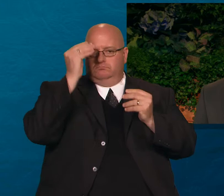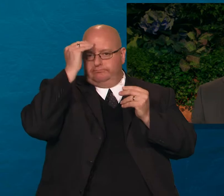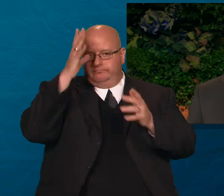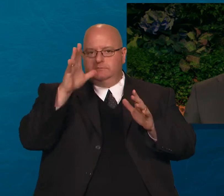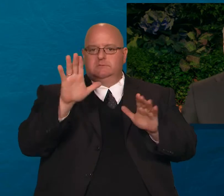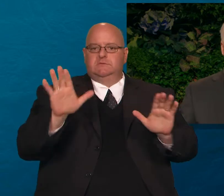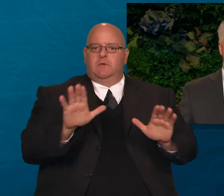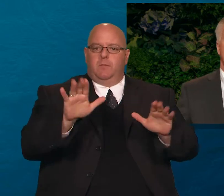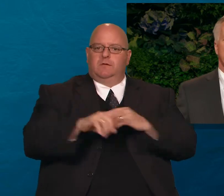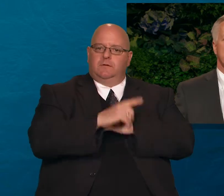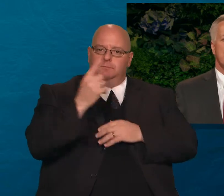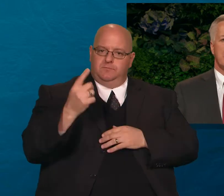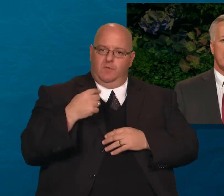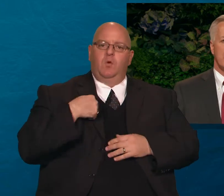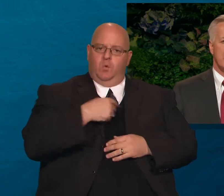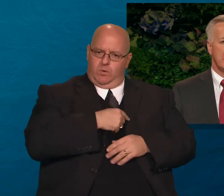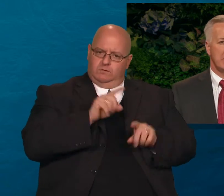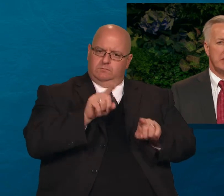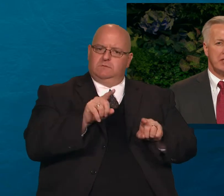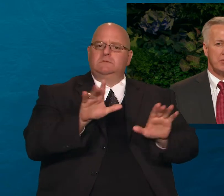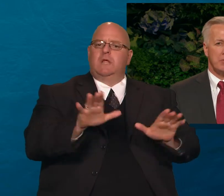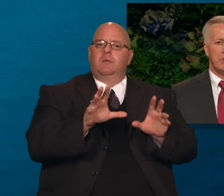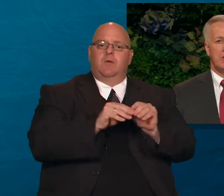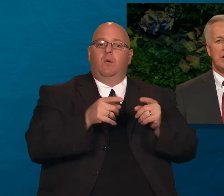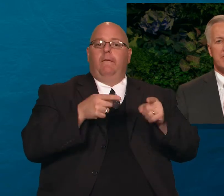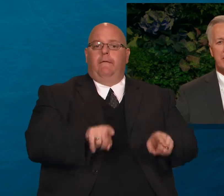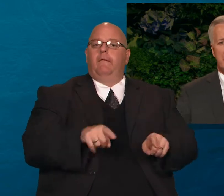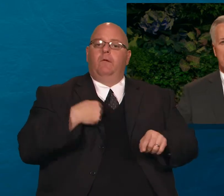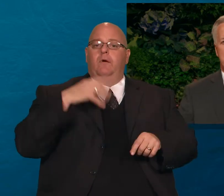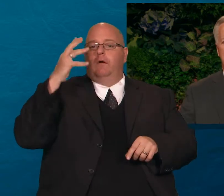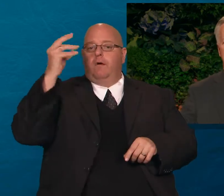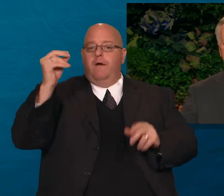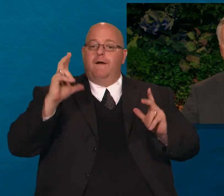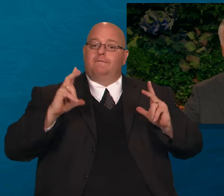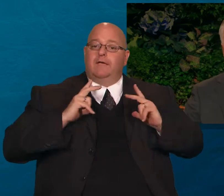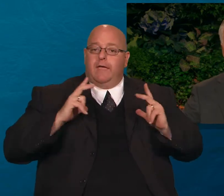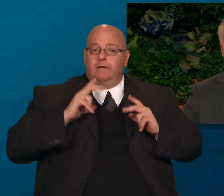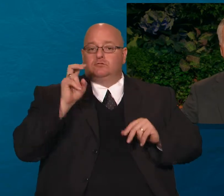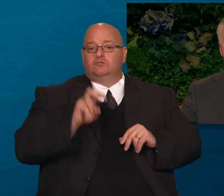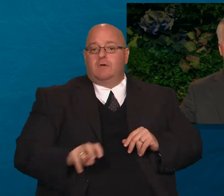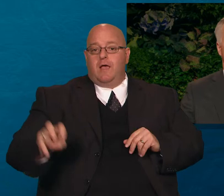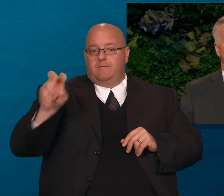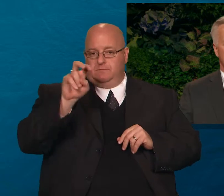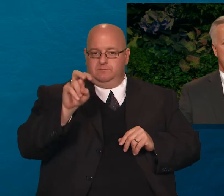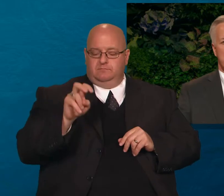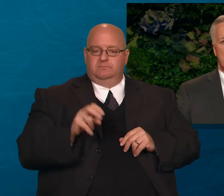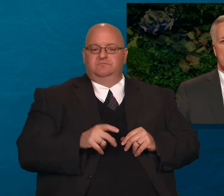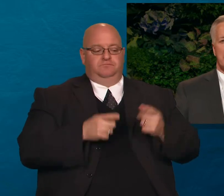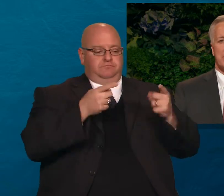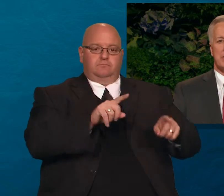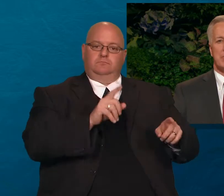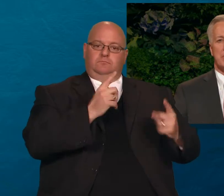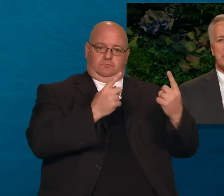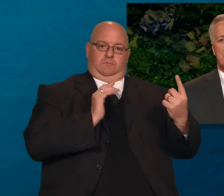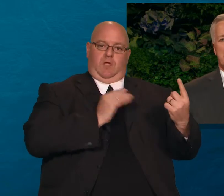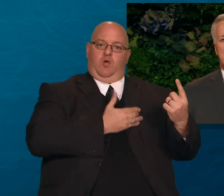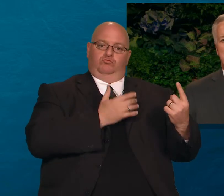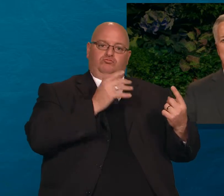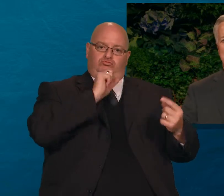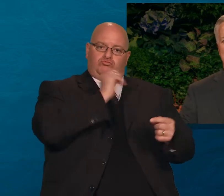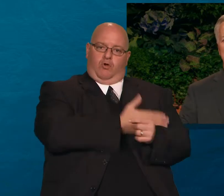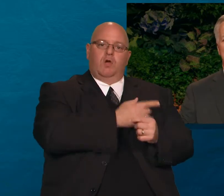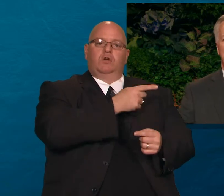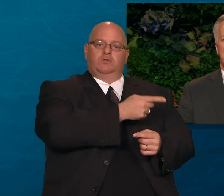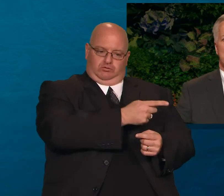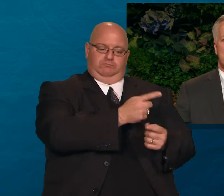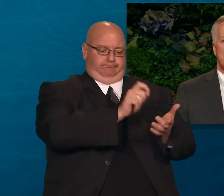Sabbath. We even attend all of our Sunday meetings when we are on vacation or traveling. One of our daughters recently wrote to say that she